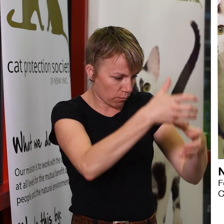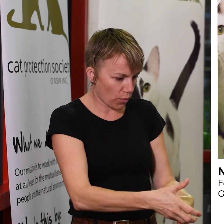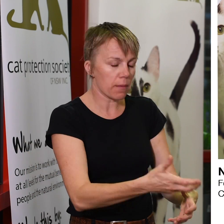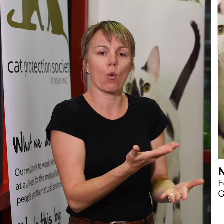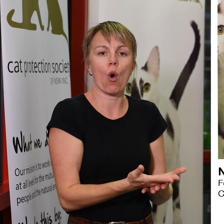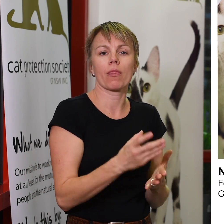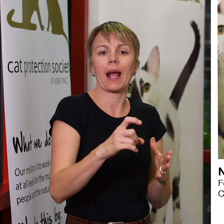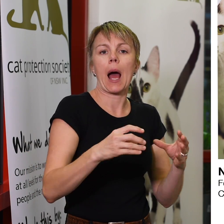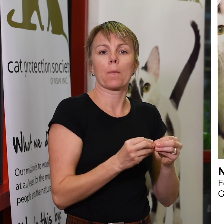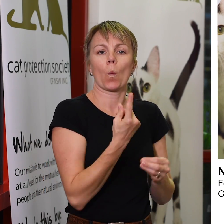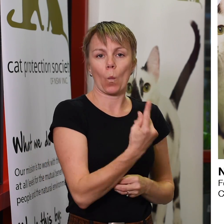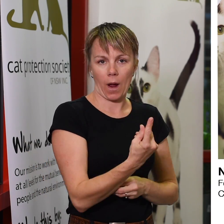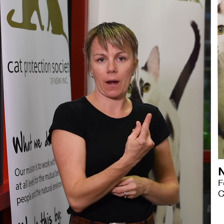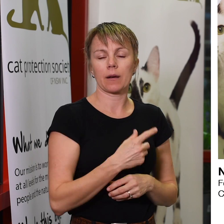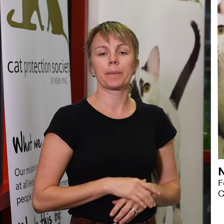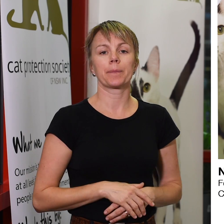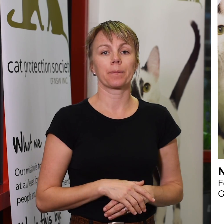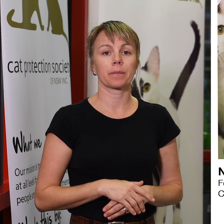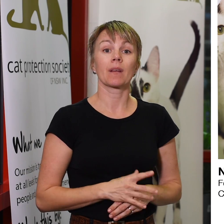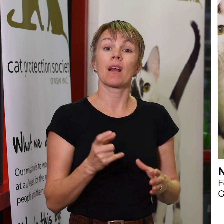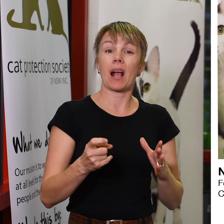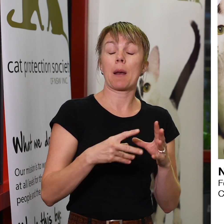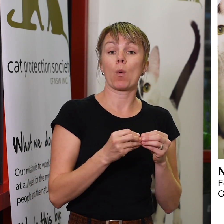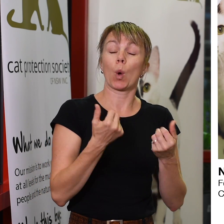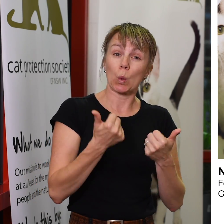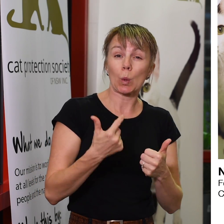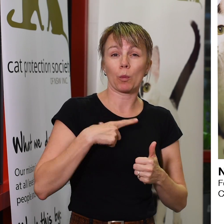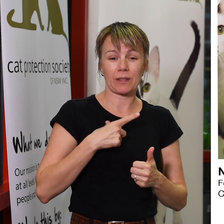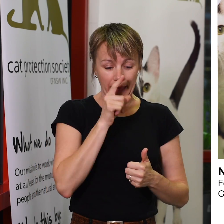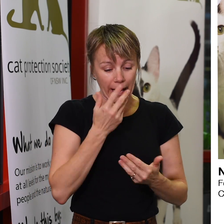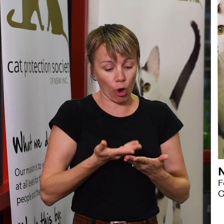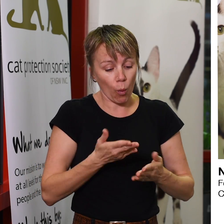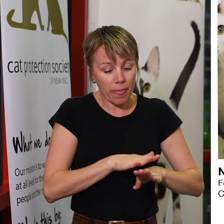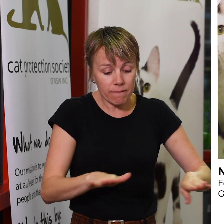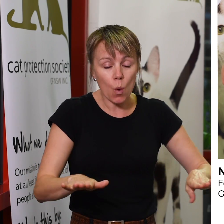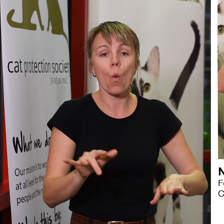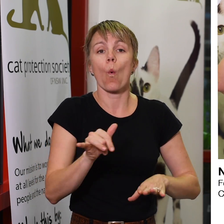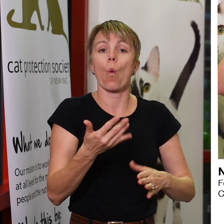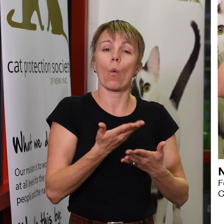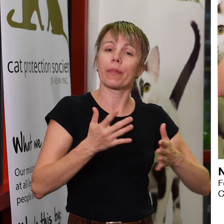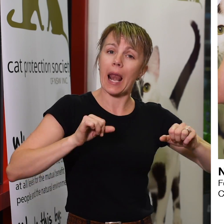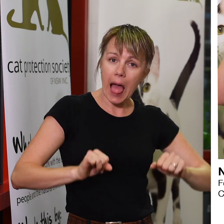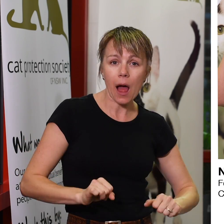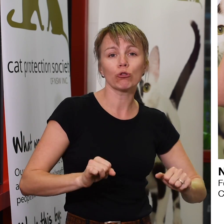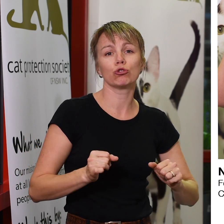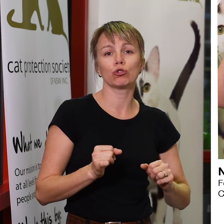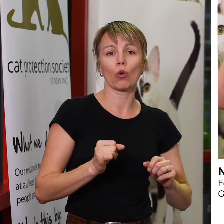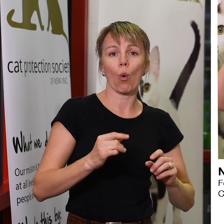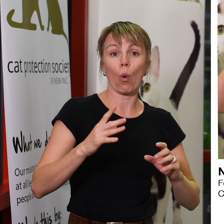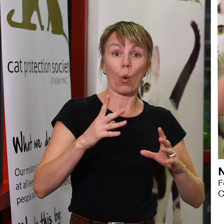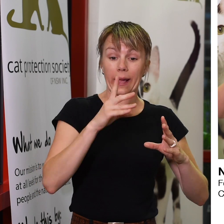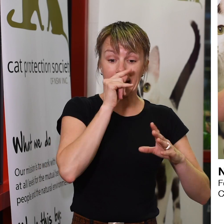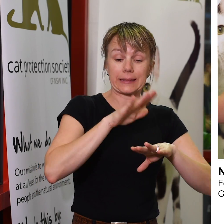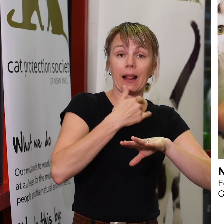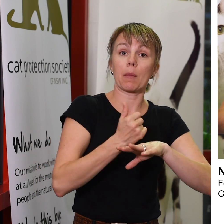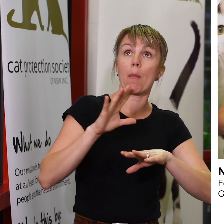them against your lounge if they're scratching on your lounge. They can go on the floor. Some cats like to scratch on the floor. Some cats like to scratch up high.